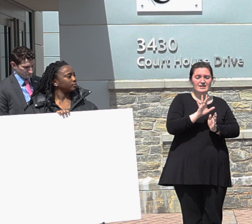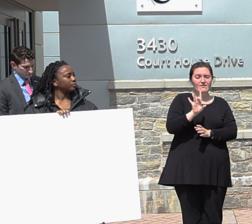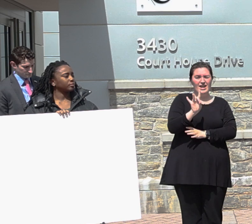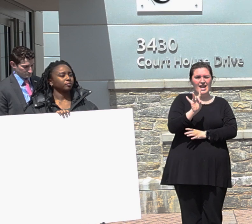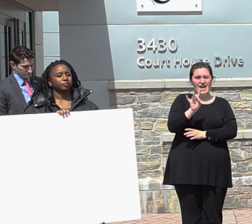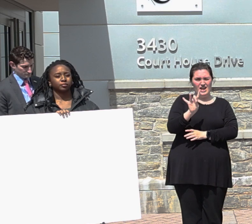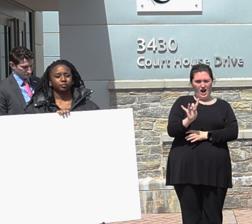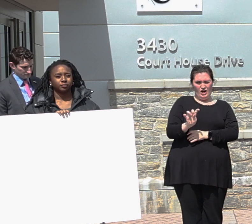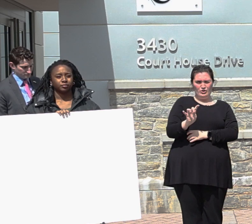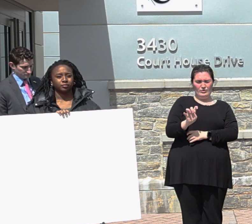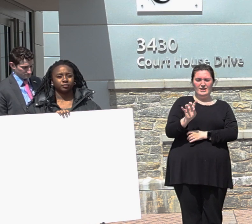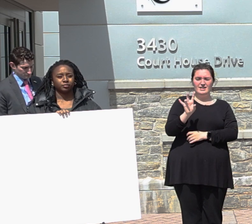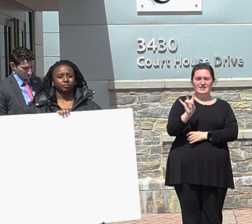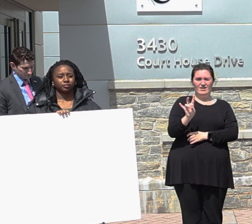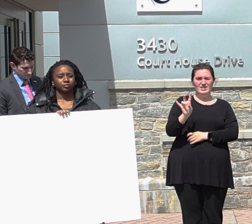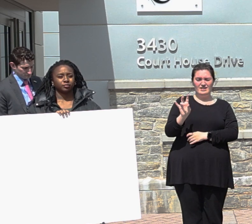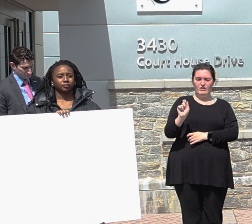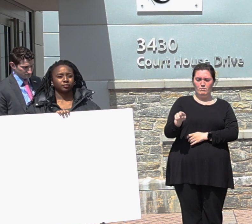$877.2 million, a